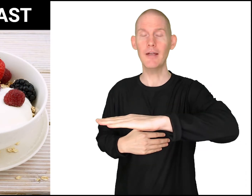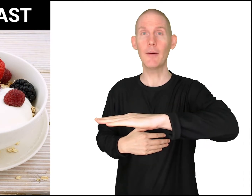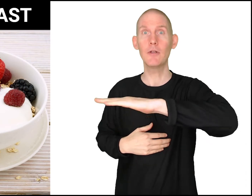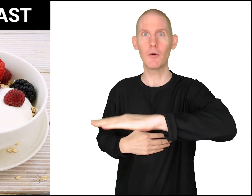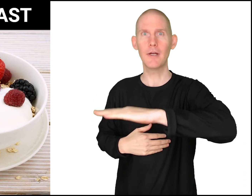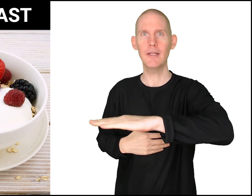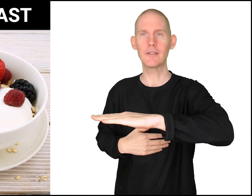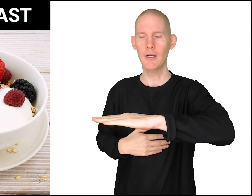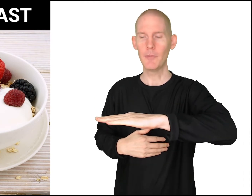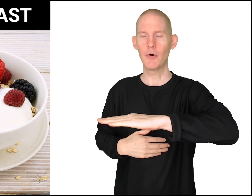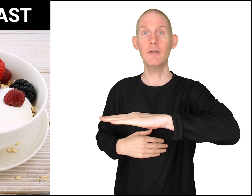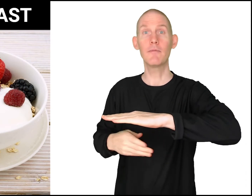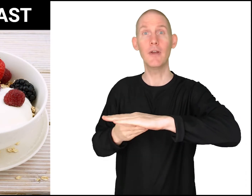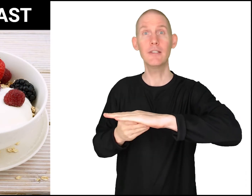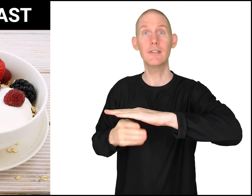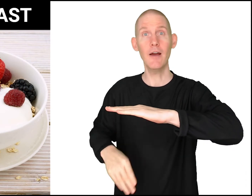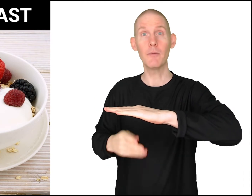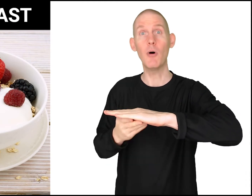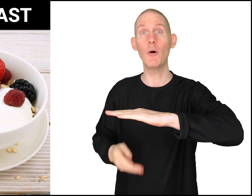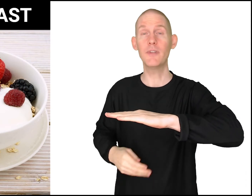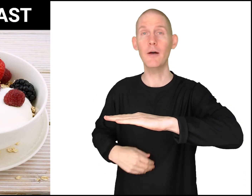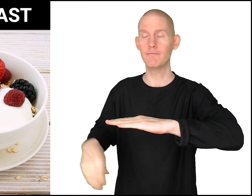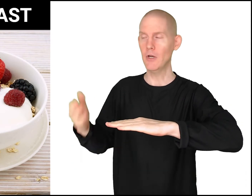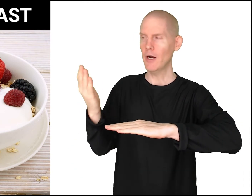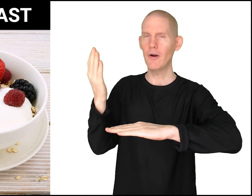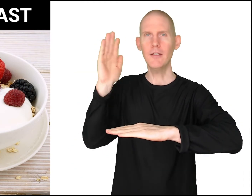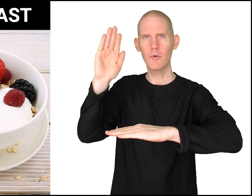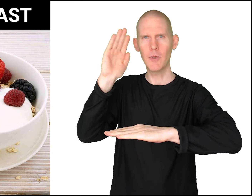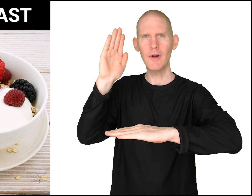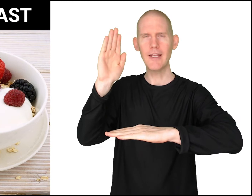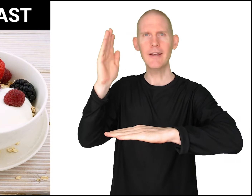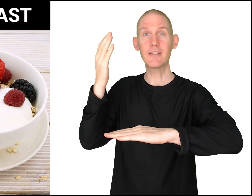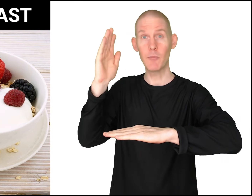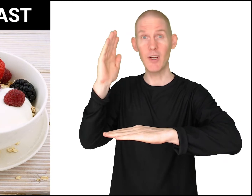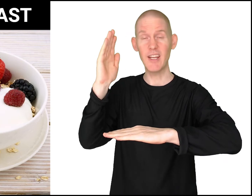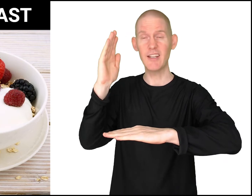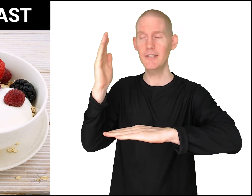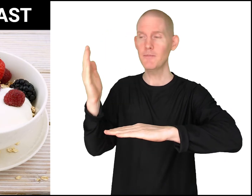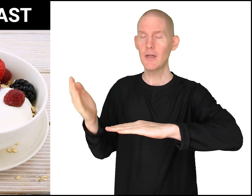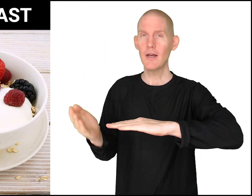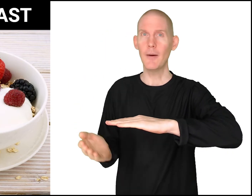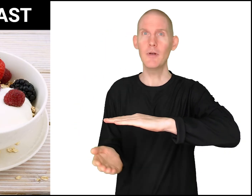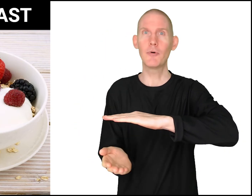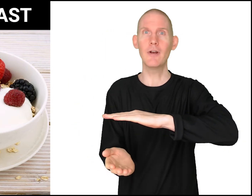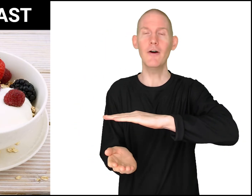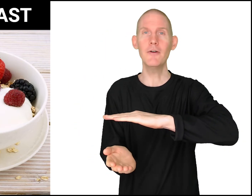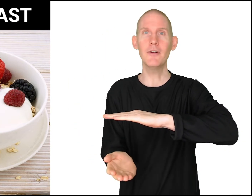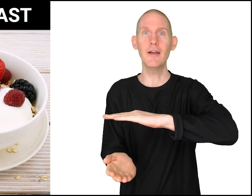I'm going to go like this. Put it face down, palm down. All right, with my right hand, because I'm right-handed, I'm going to put it under and